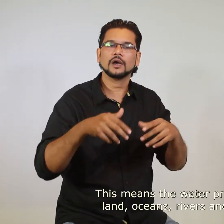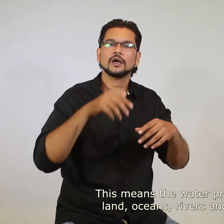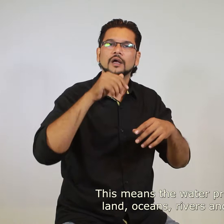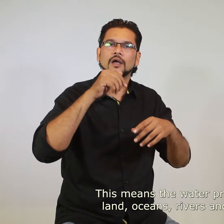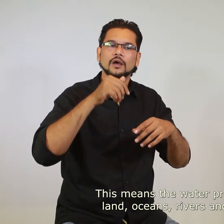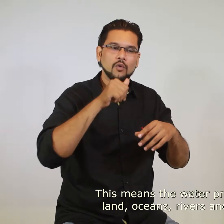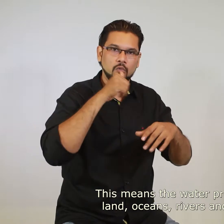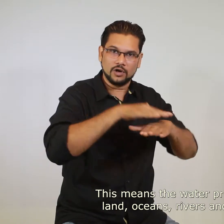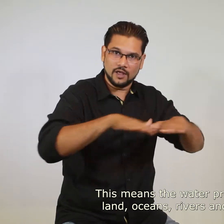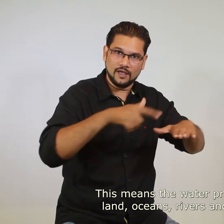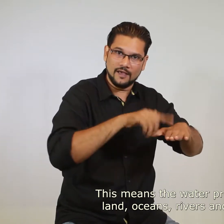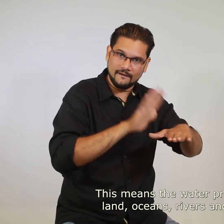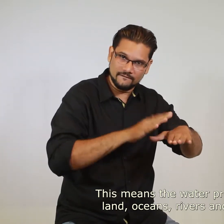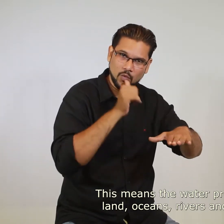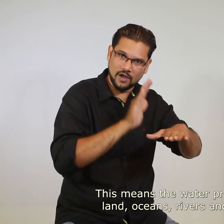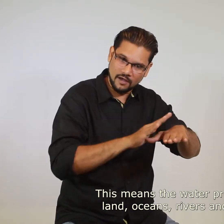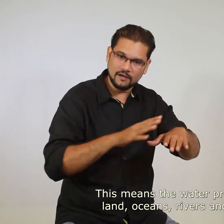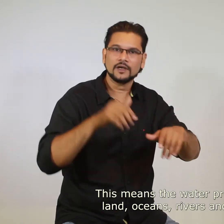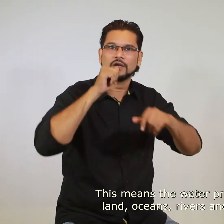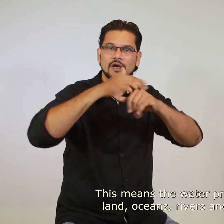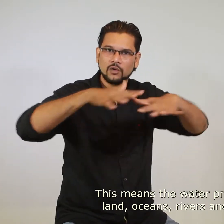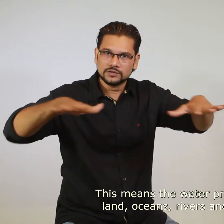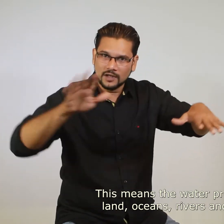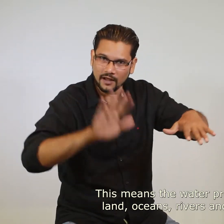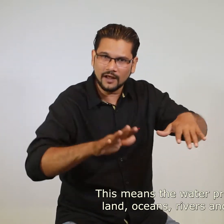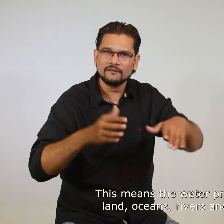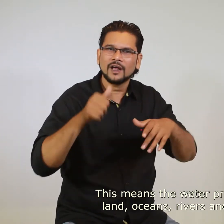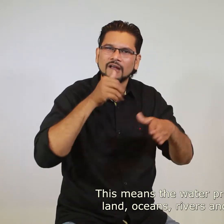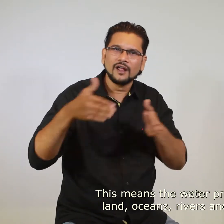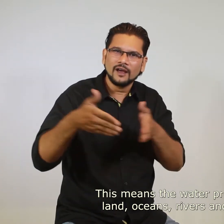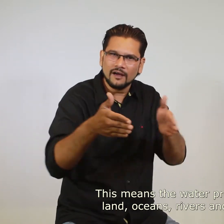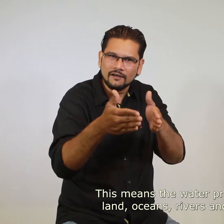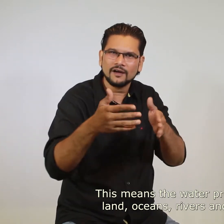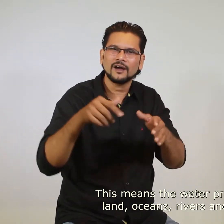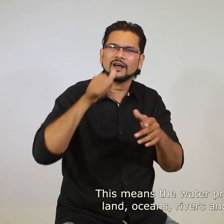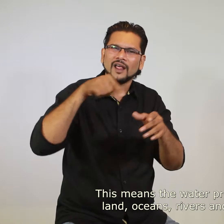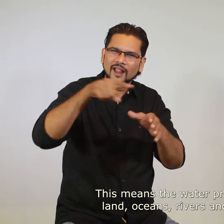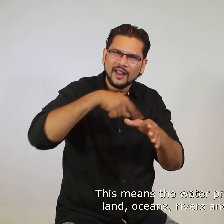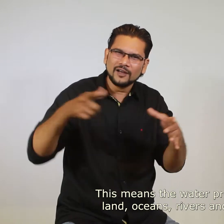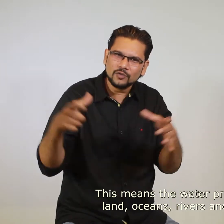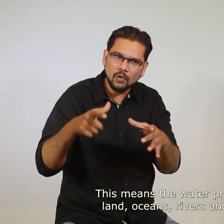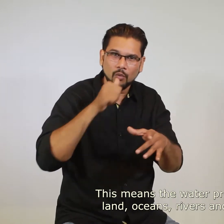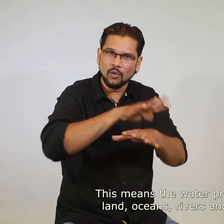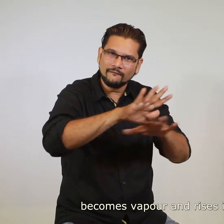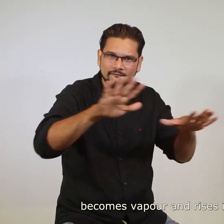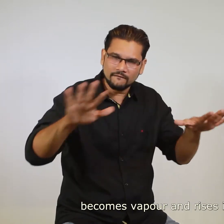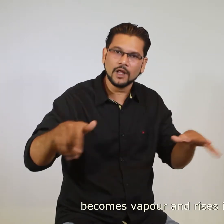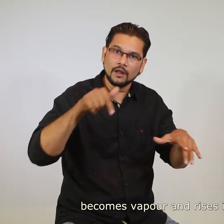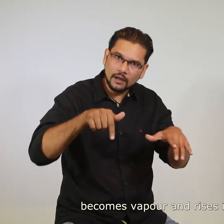This means the water present on land, oceans, rivers, and lakes becomes vapor